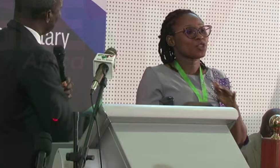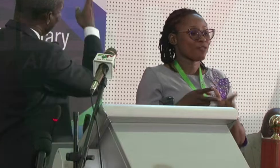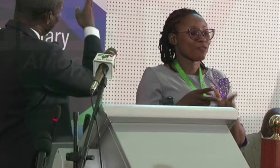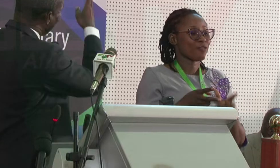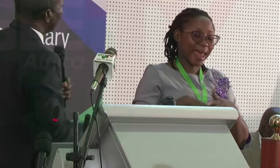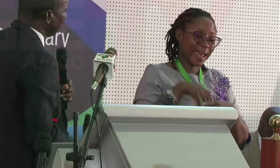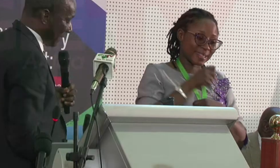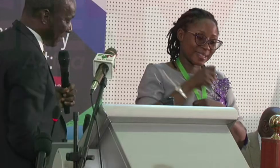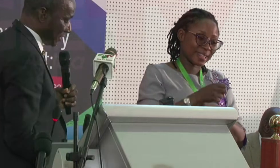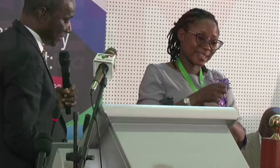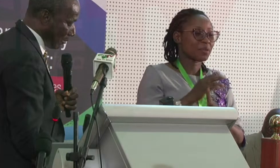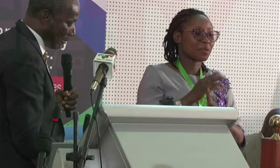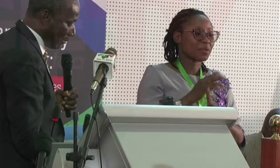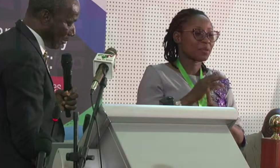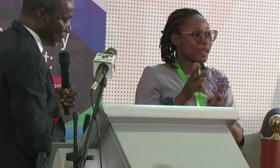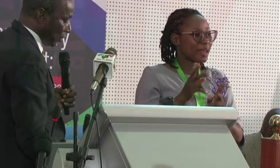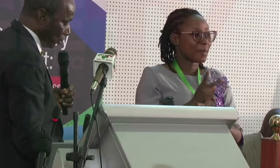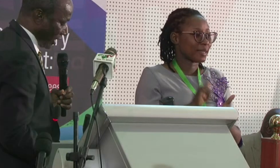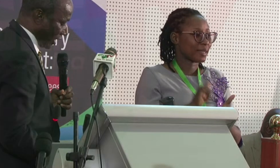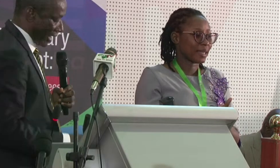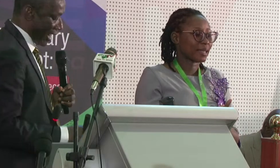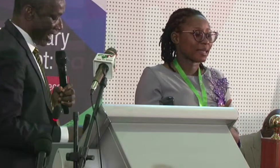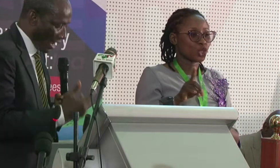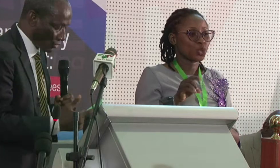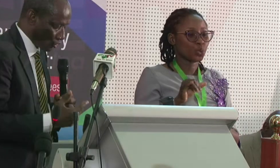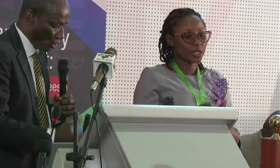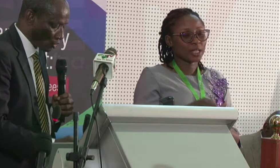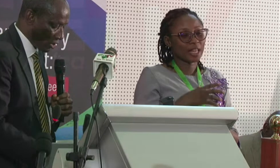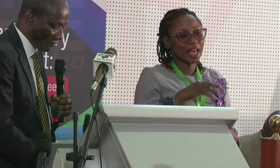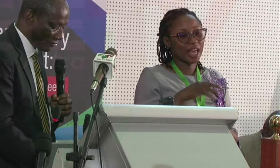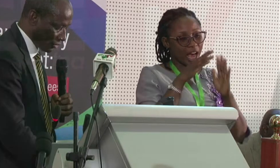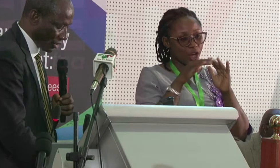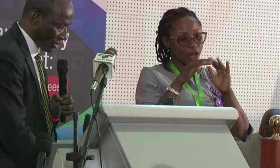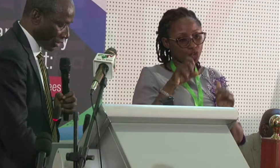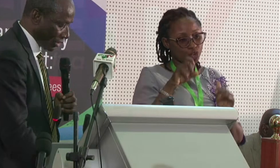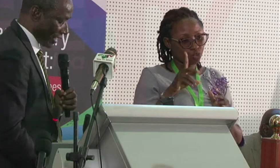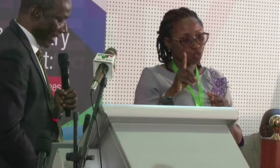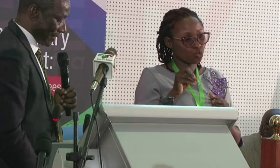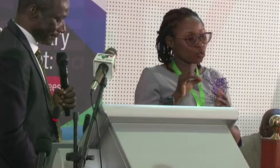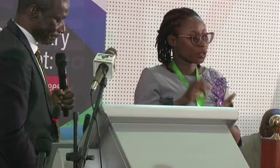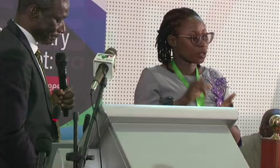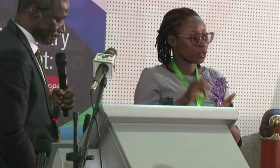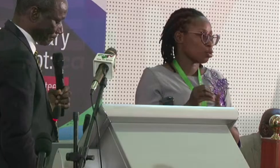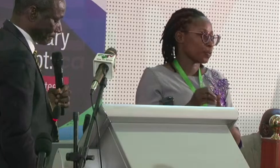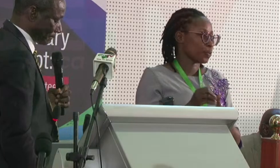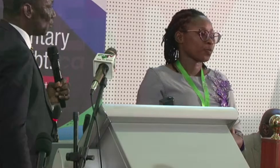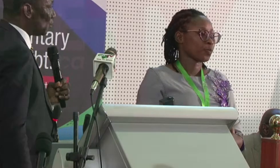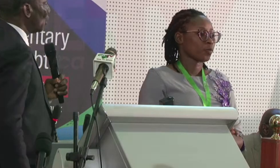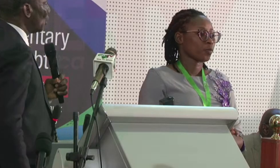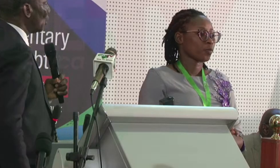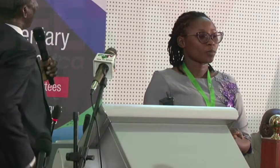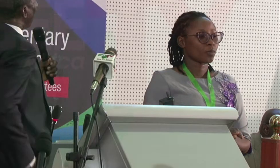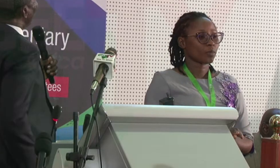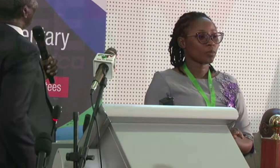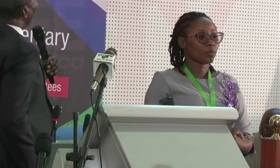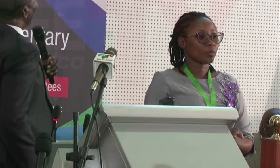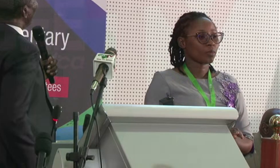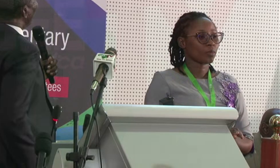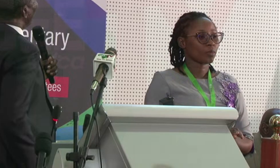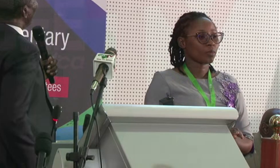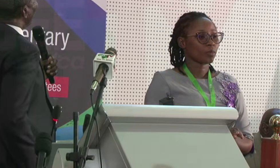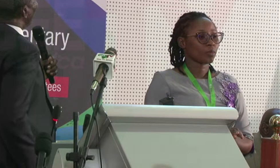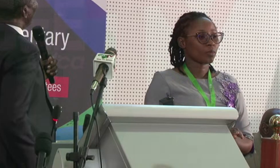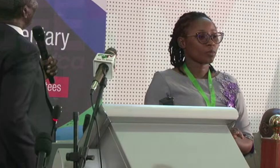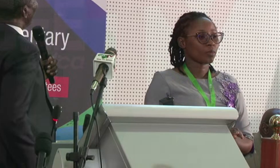They maintain that database. The DMO does that, and the House should also have their own. Next slide. Now, if you look at the